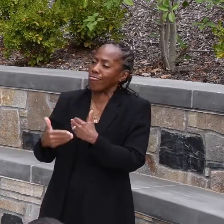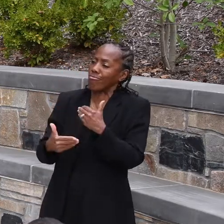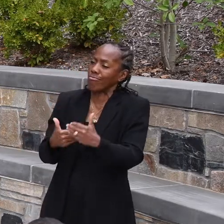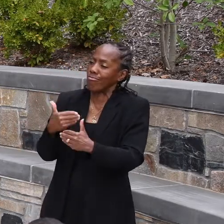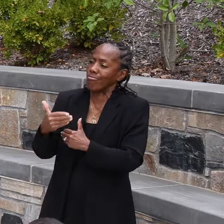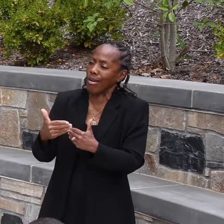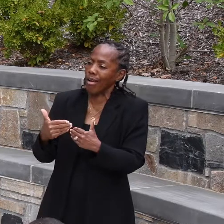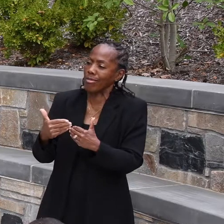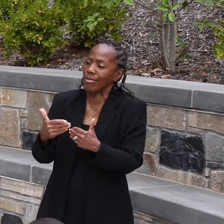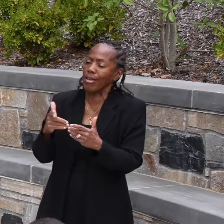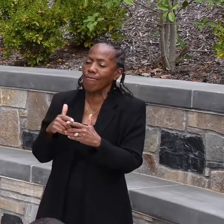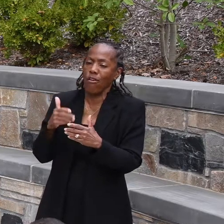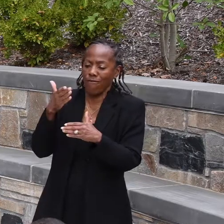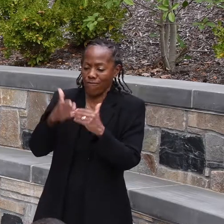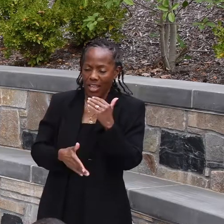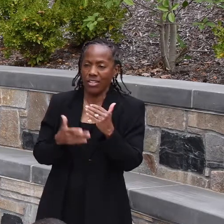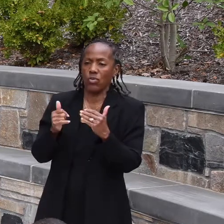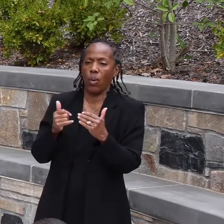substance misuse.